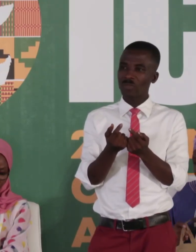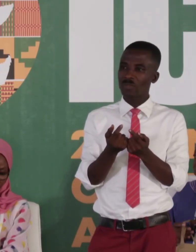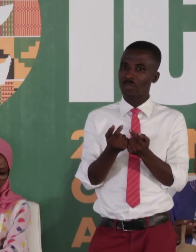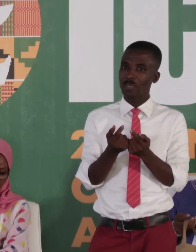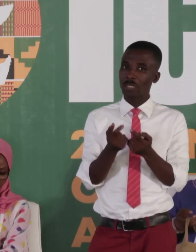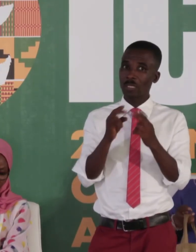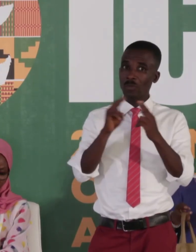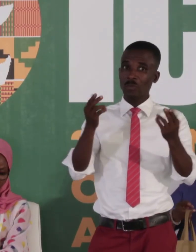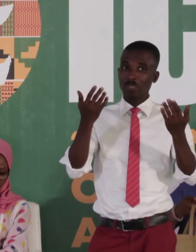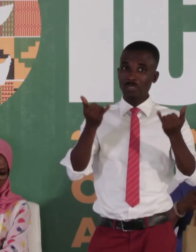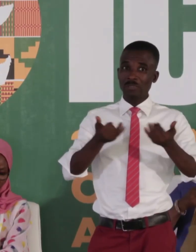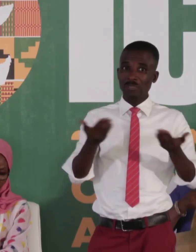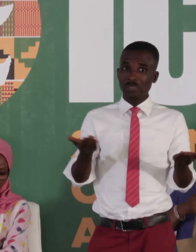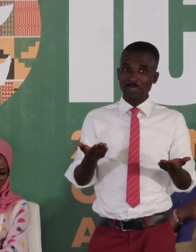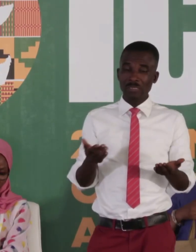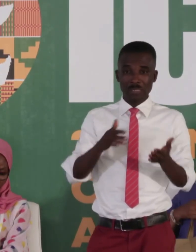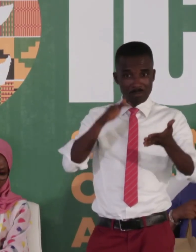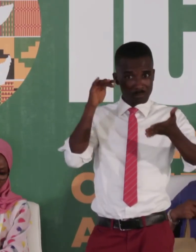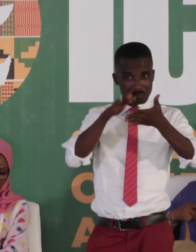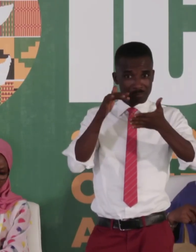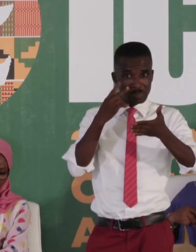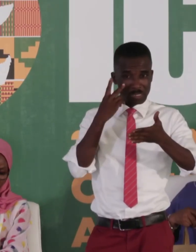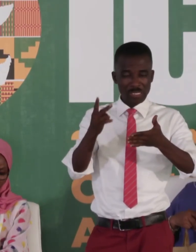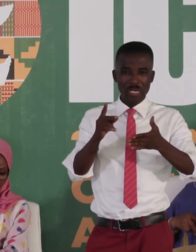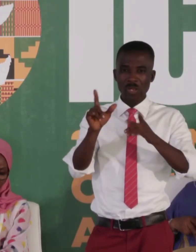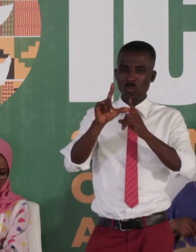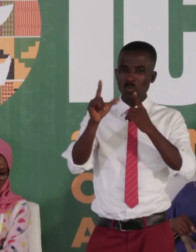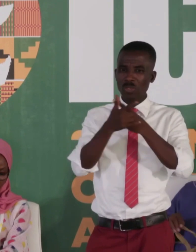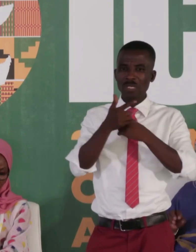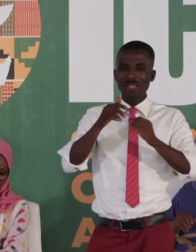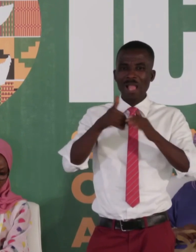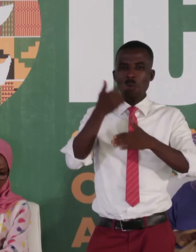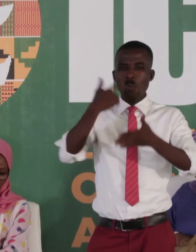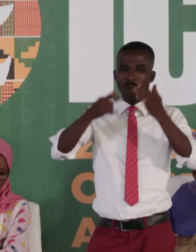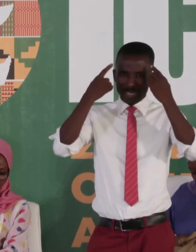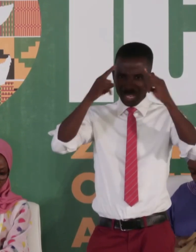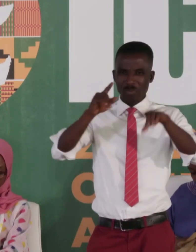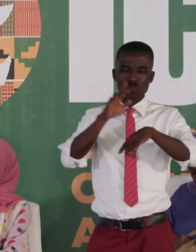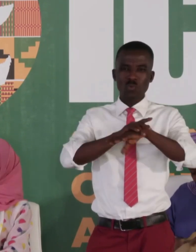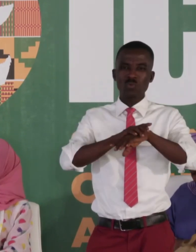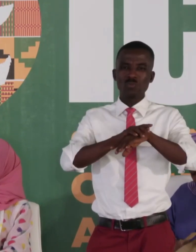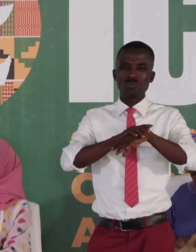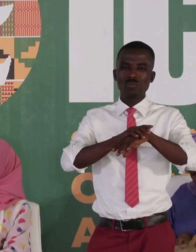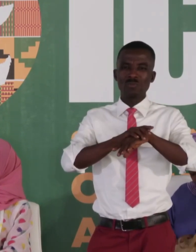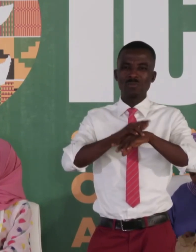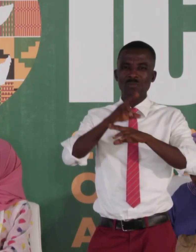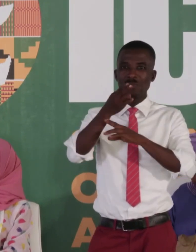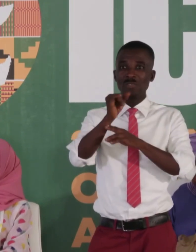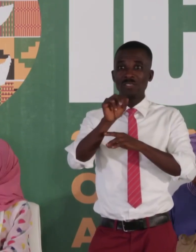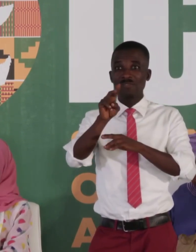So on this study, we are going to look at the effects of conflict on HIV service delivery.